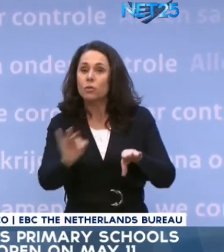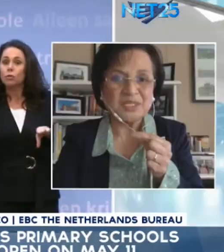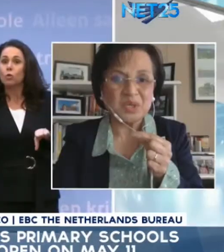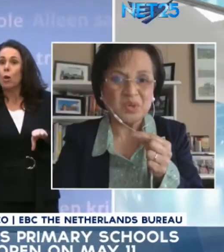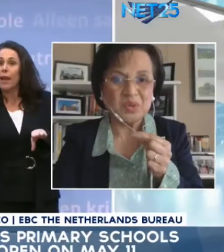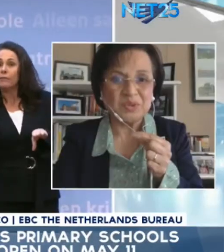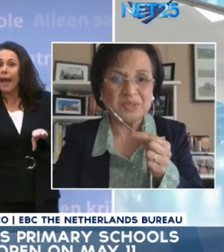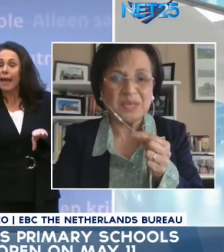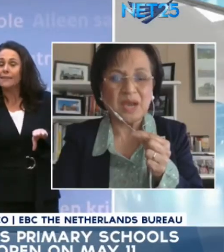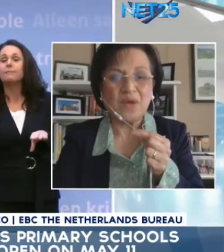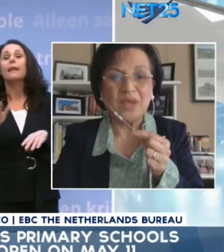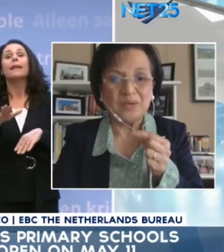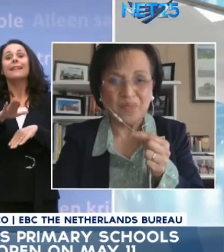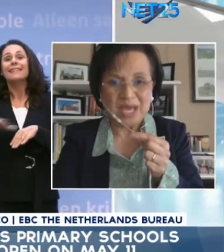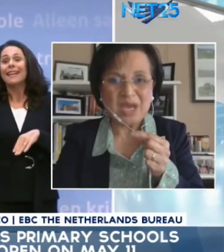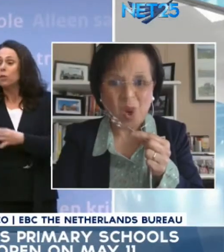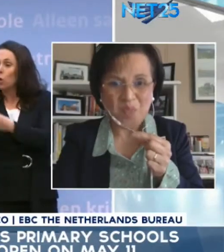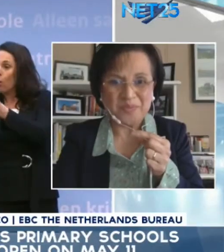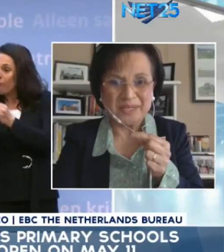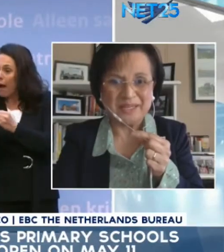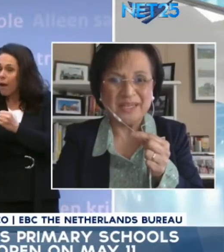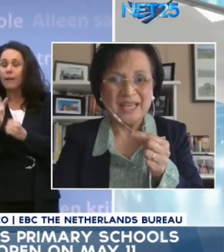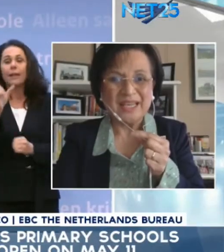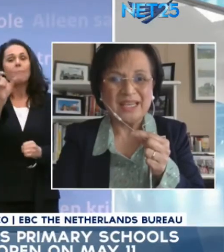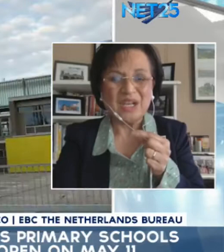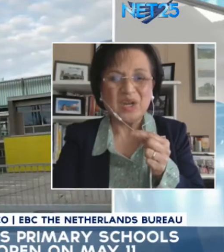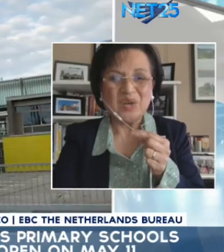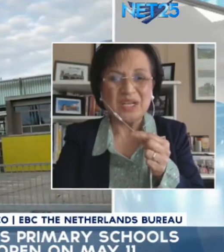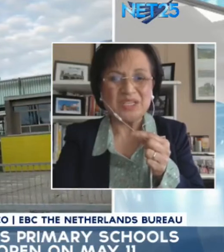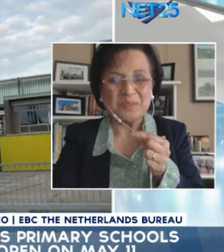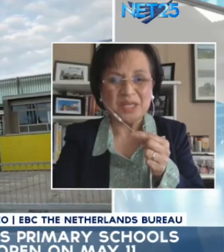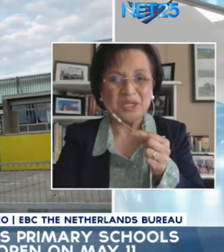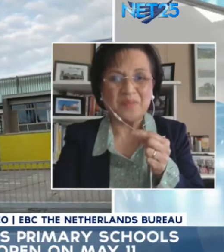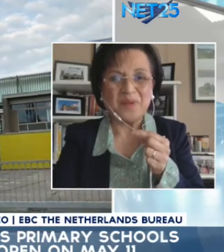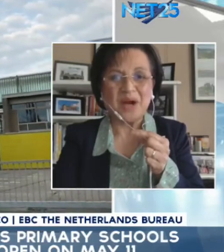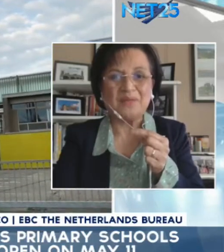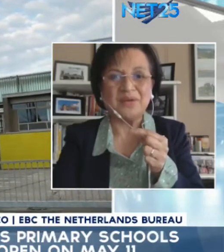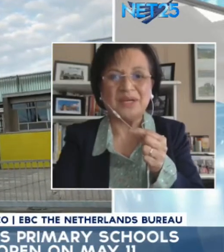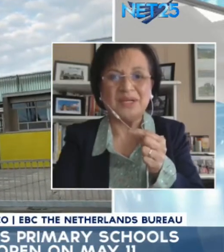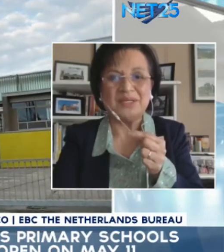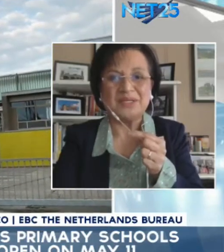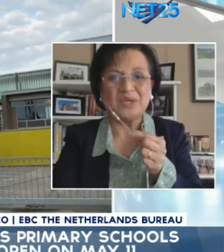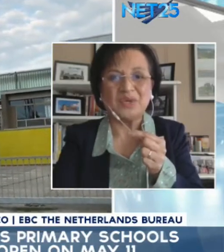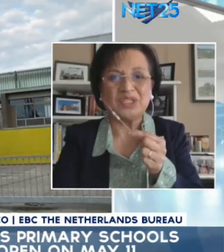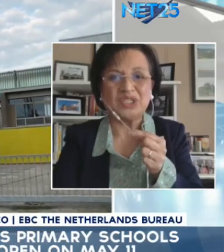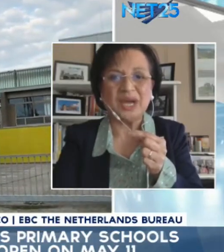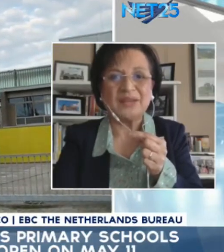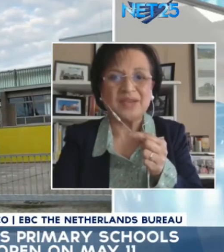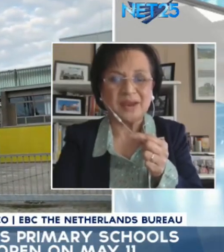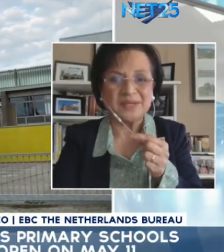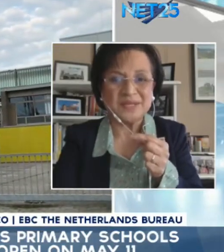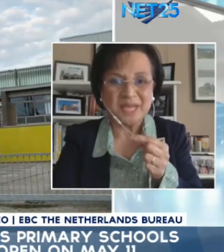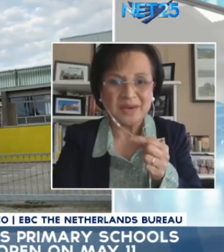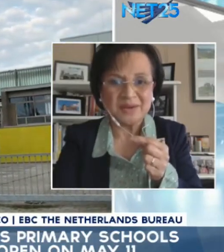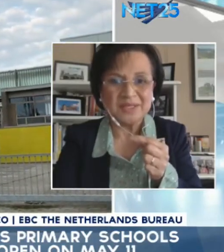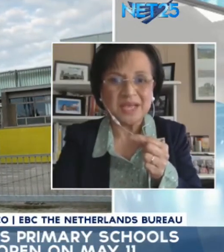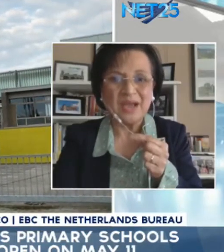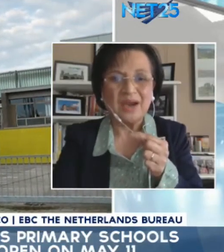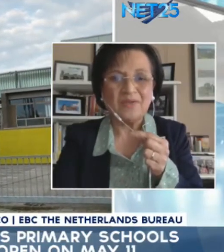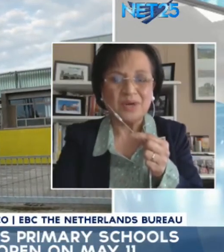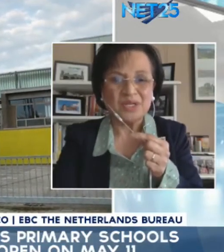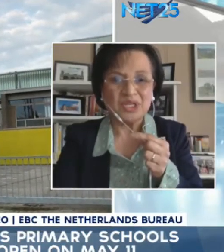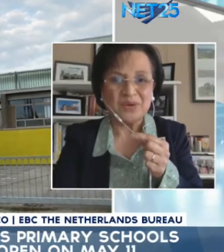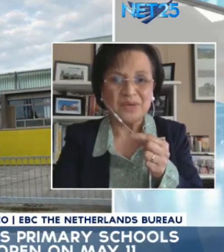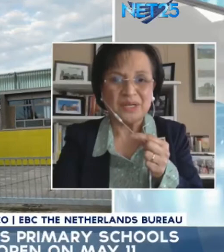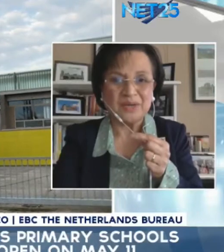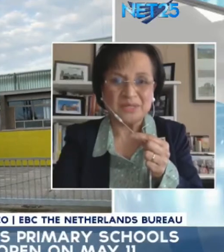primary schools will reopen, including special primary school childcare centers